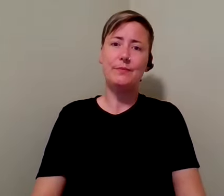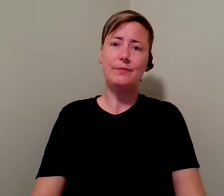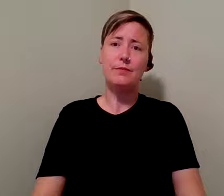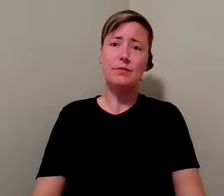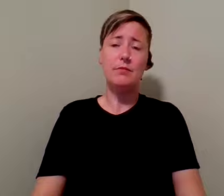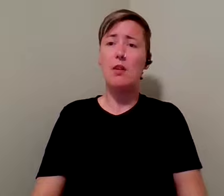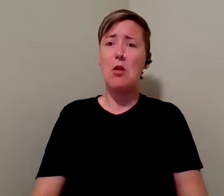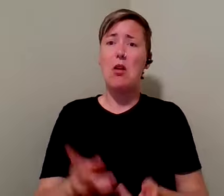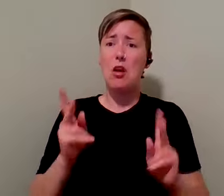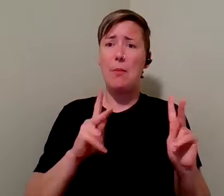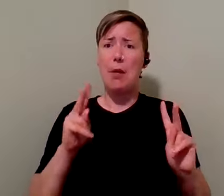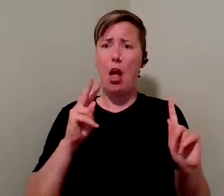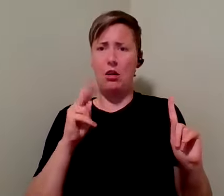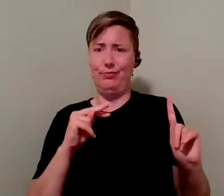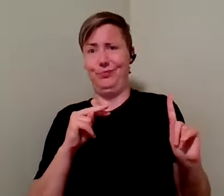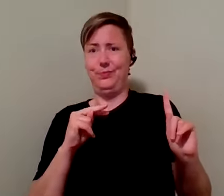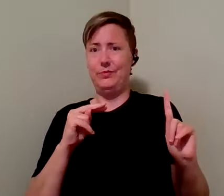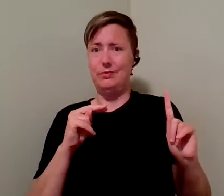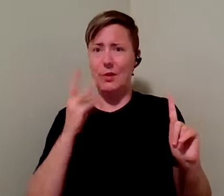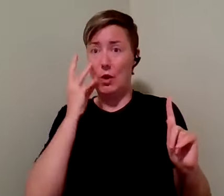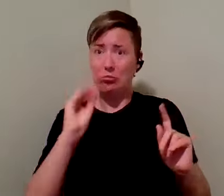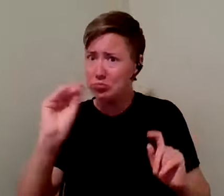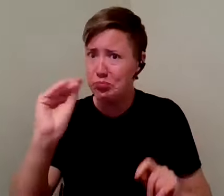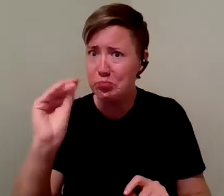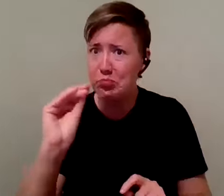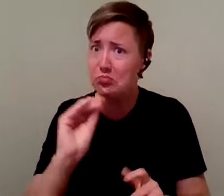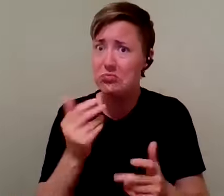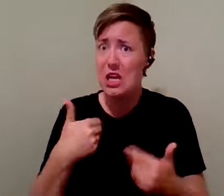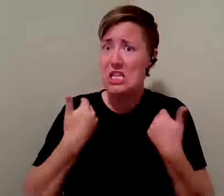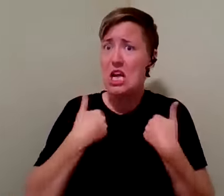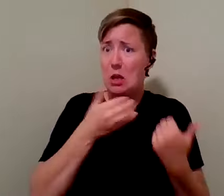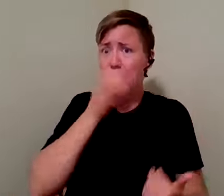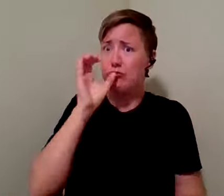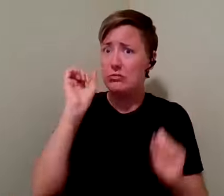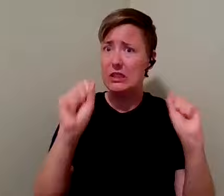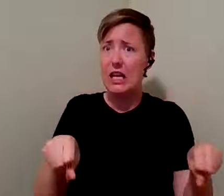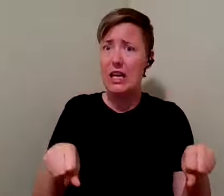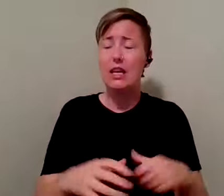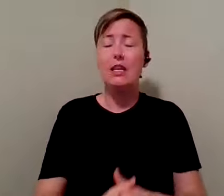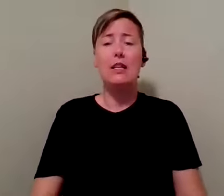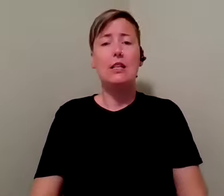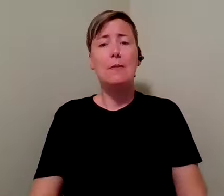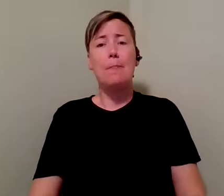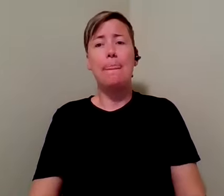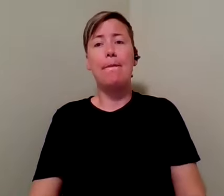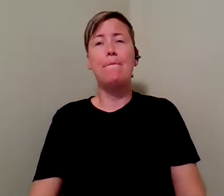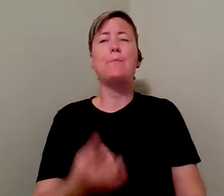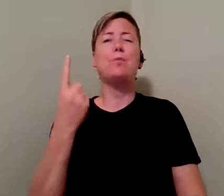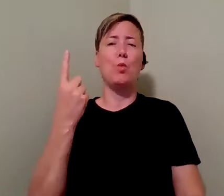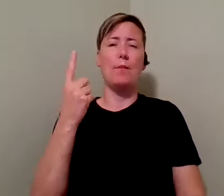wasn't taboo. Never saw the only abnormality. My grandmother had this brother,